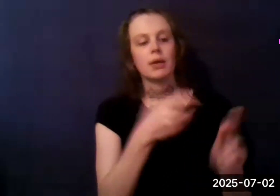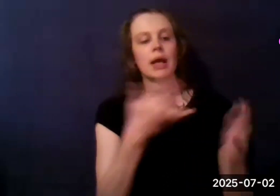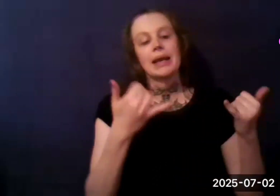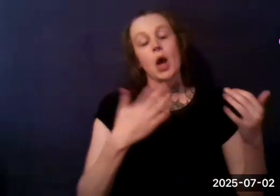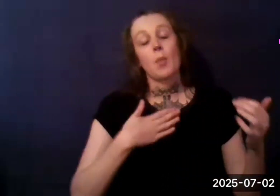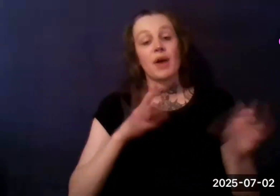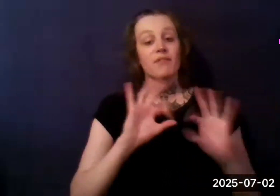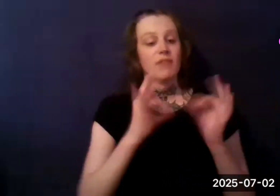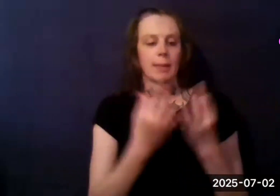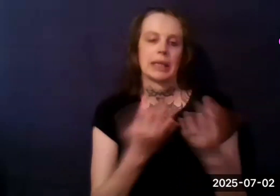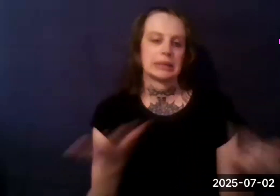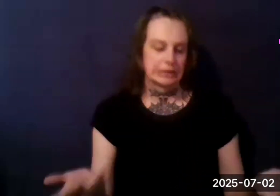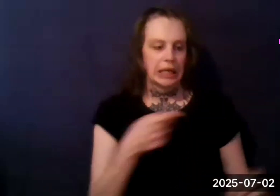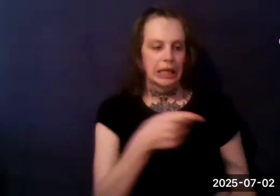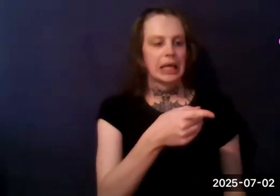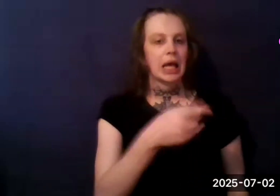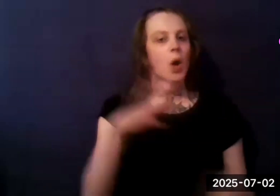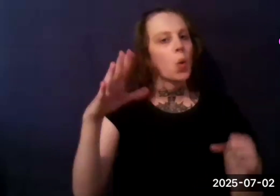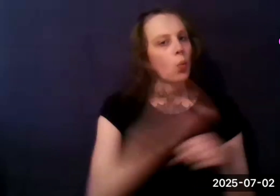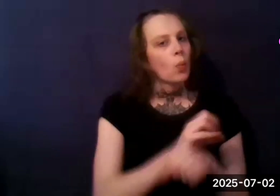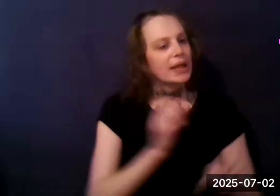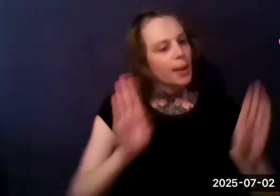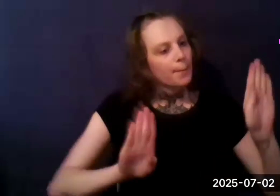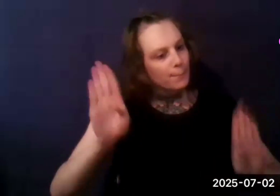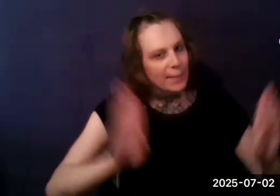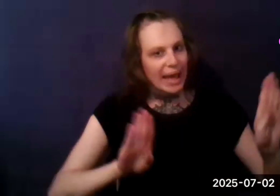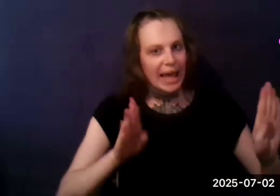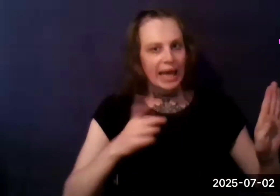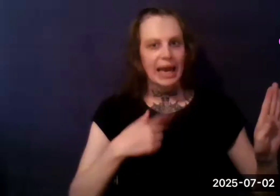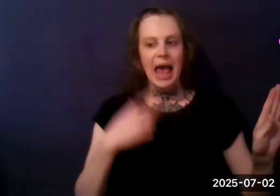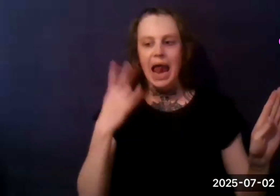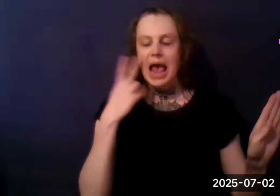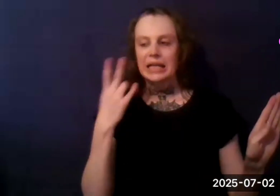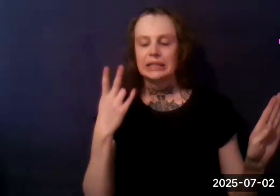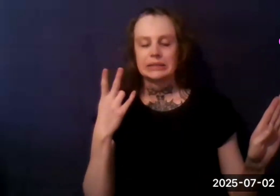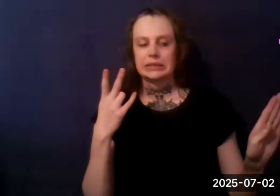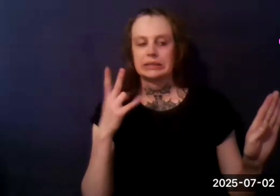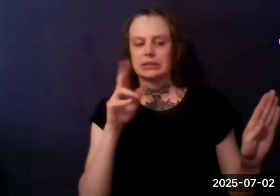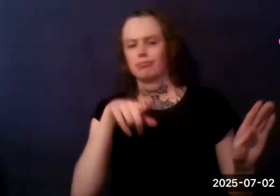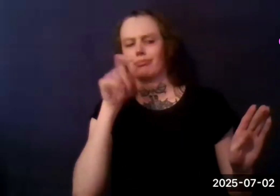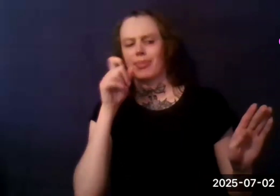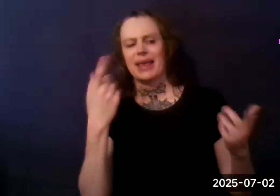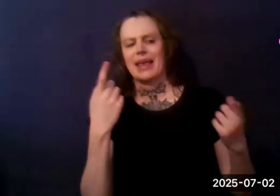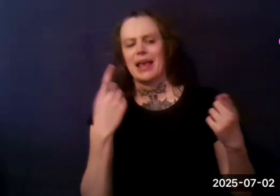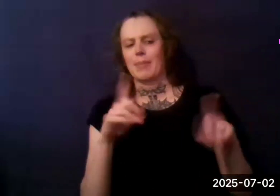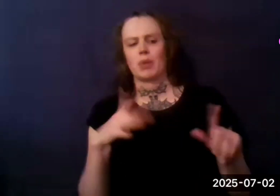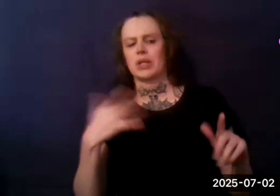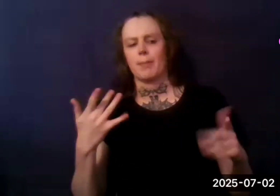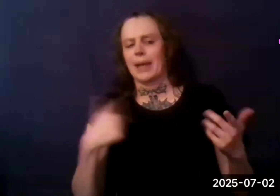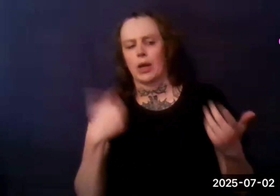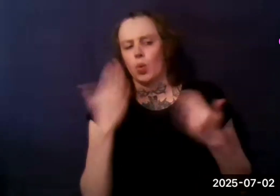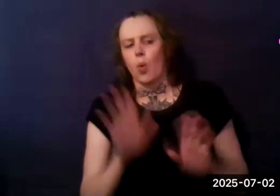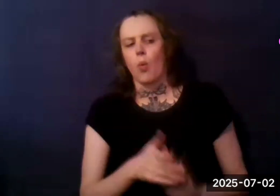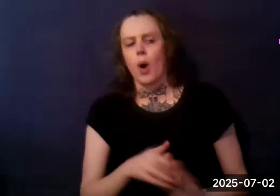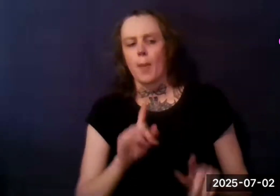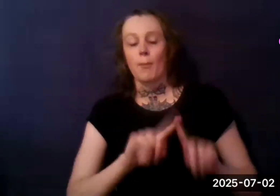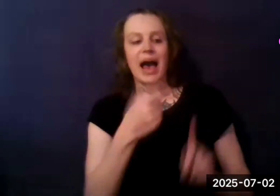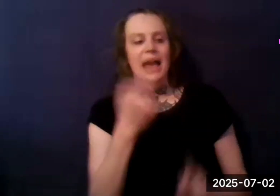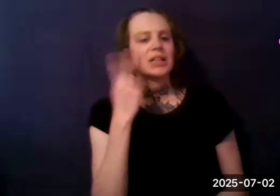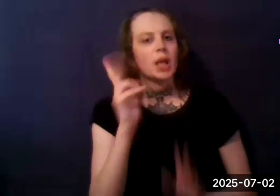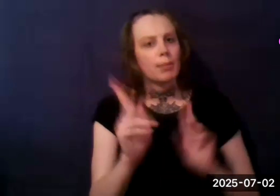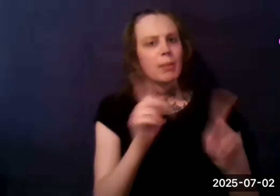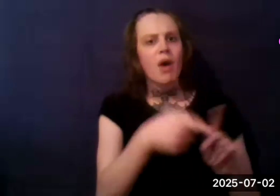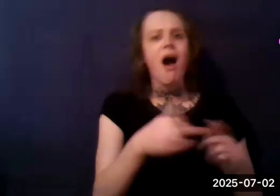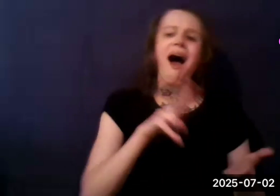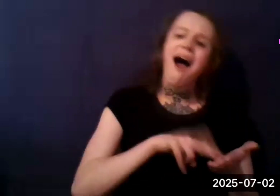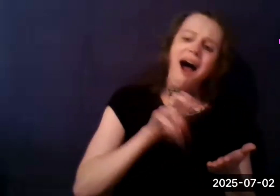bid, and I had no idea what was happening, but I saw these people like hugging each other and crying. I was like, something crazy is happening, but I don't